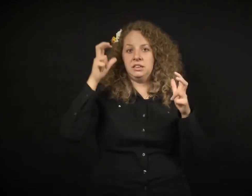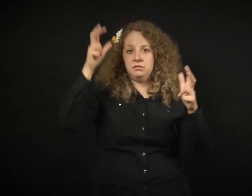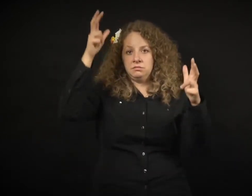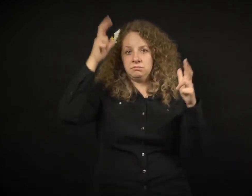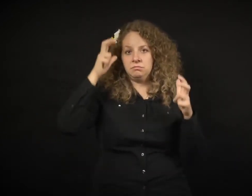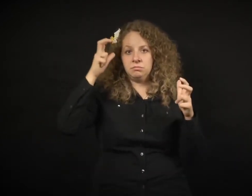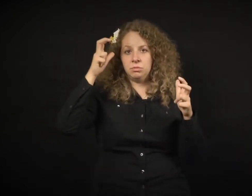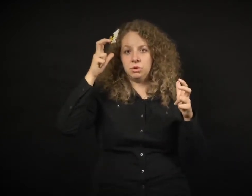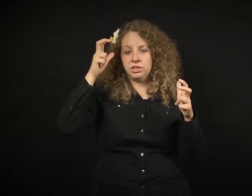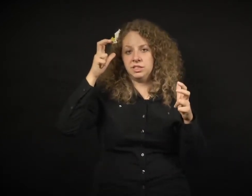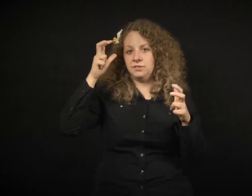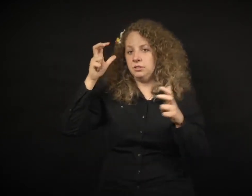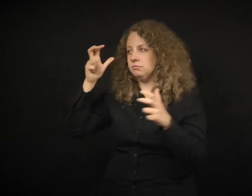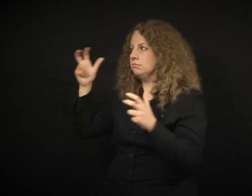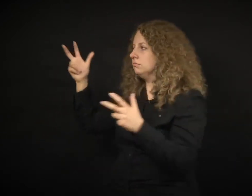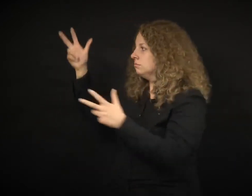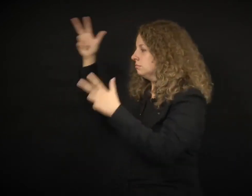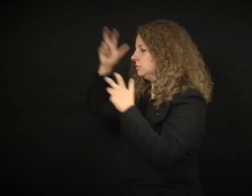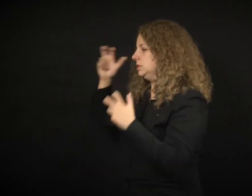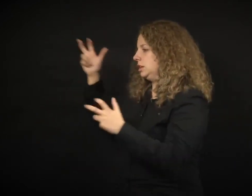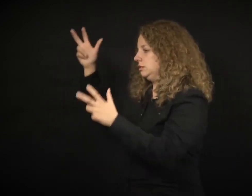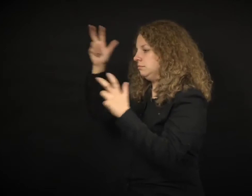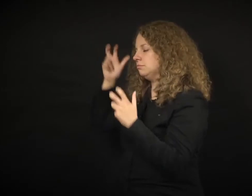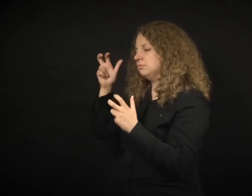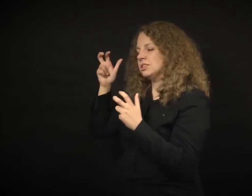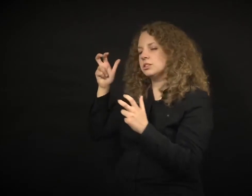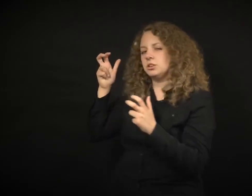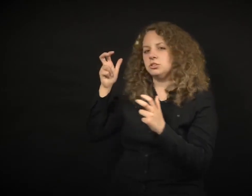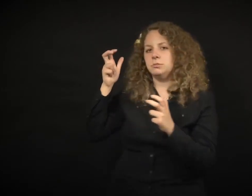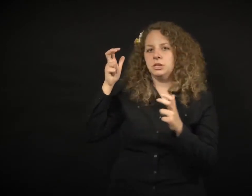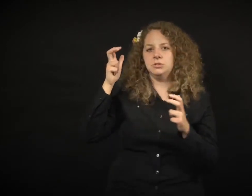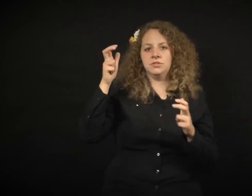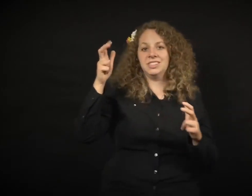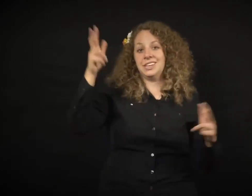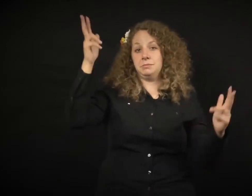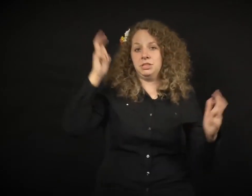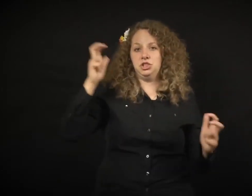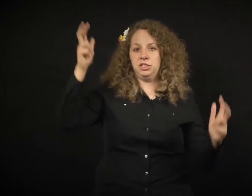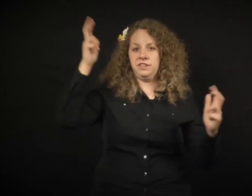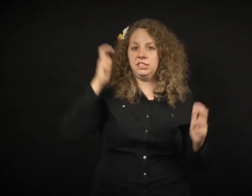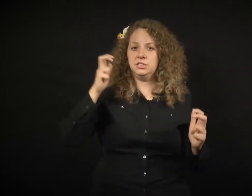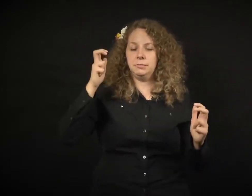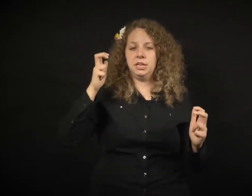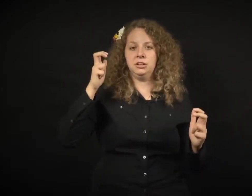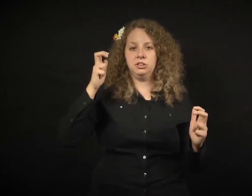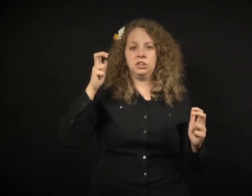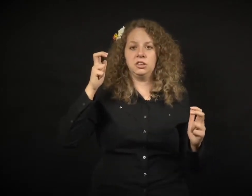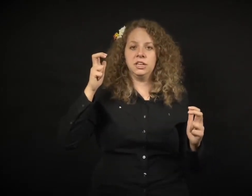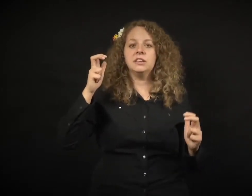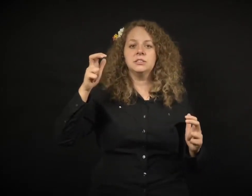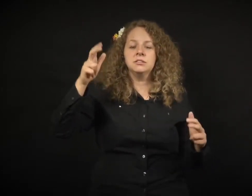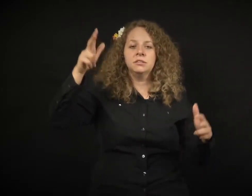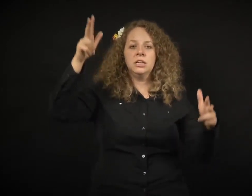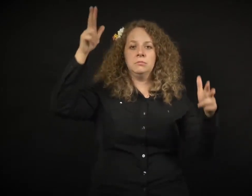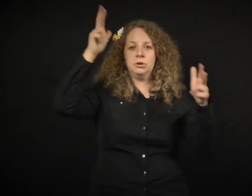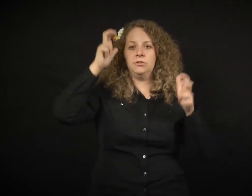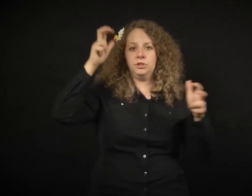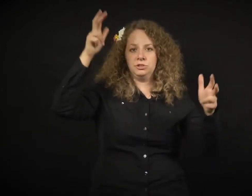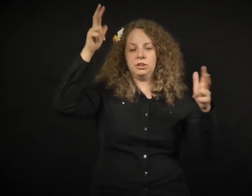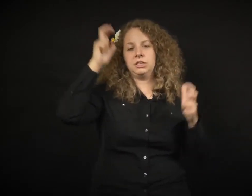Satan, or the devil. Satan. This can also be used for the sign mischievous, depending on your context. If it refers directly